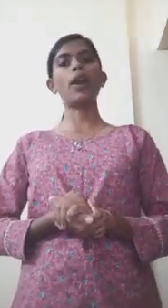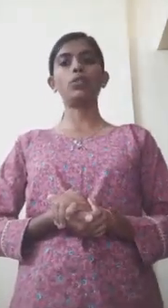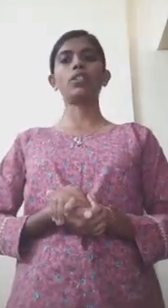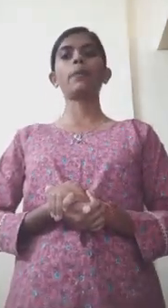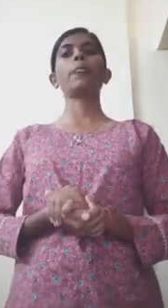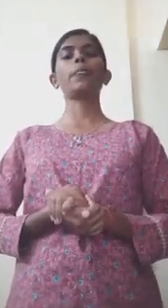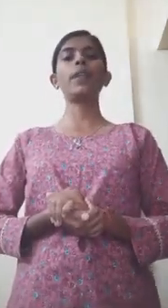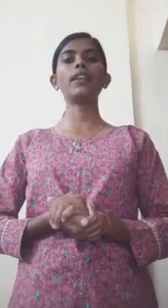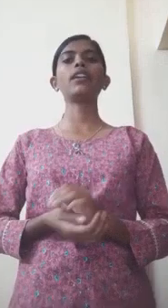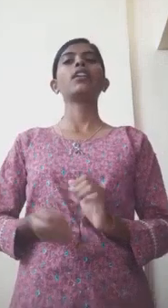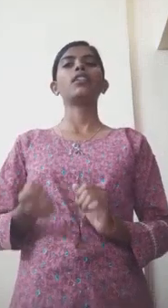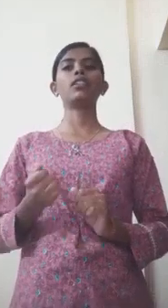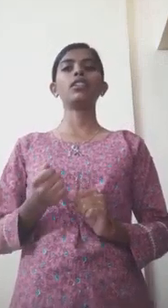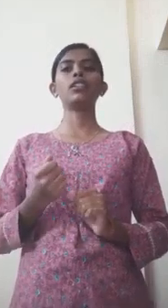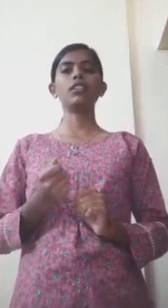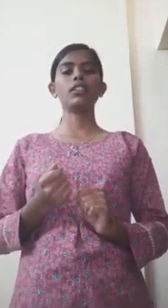mouth. Then the